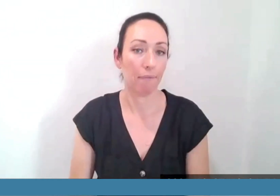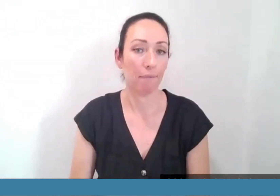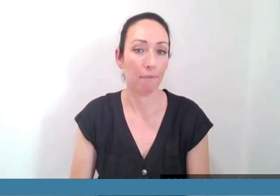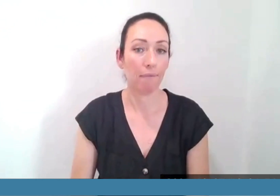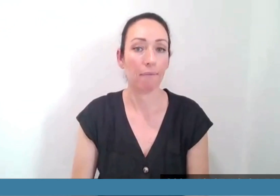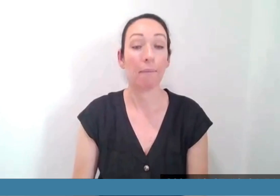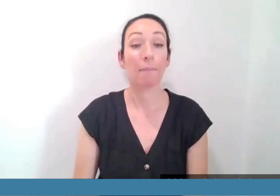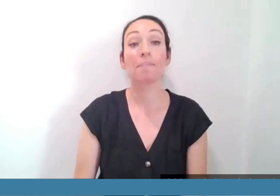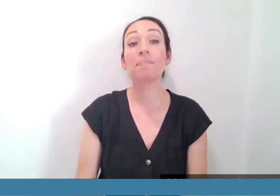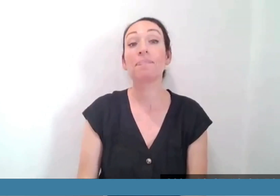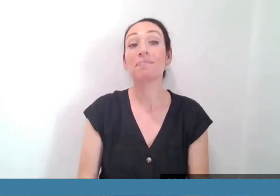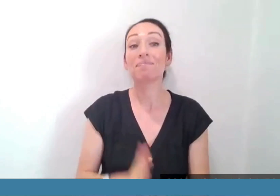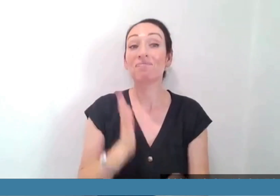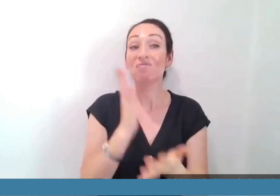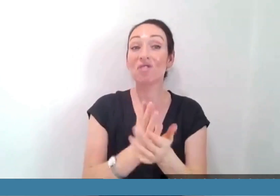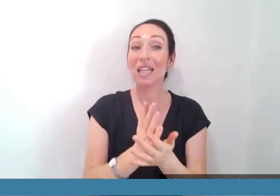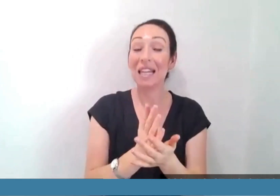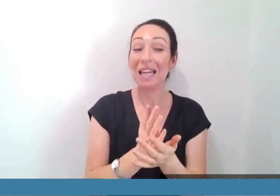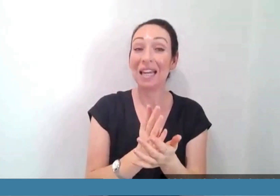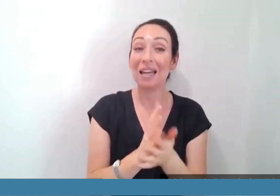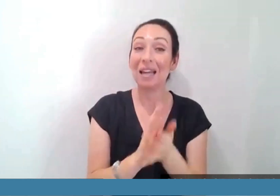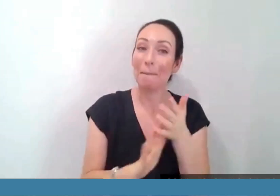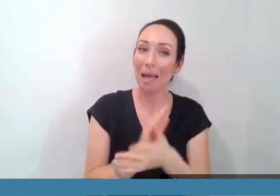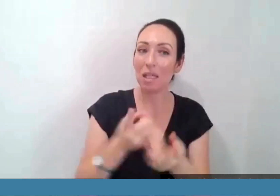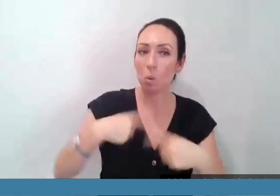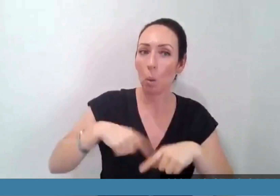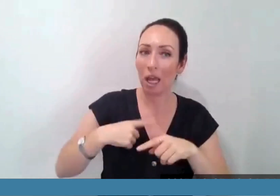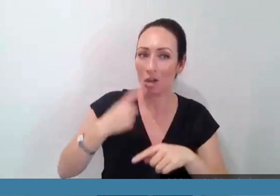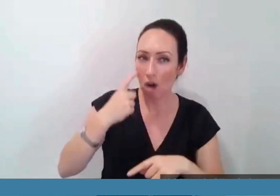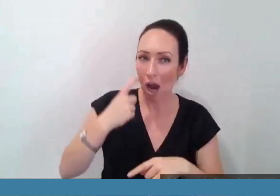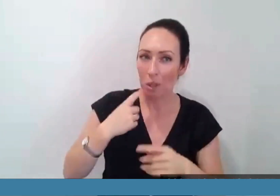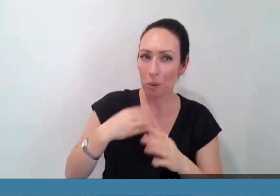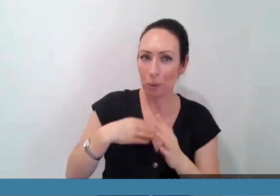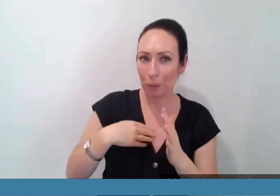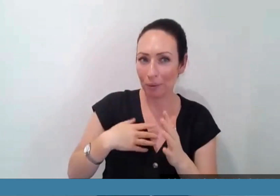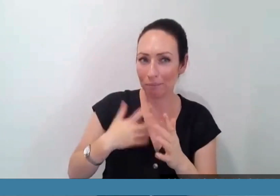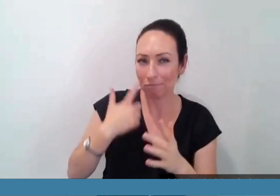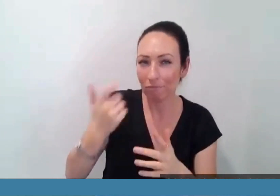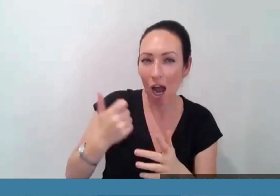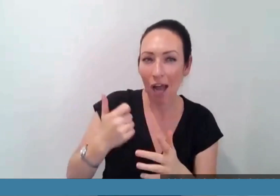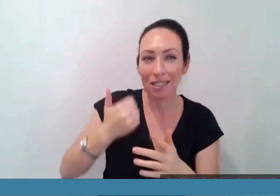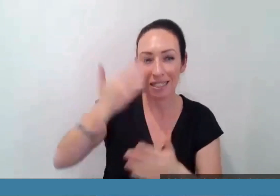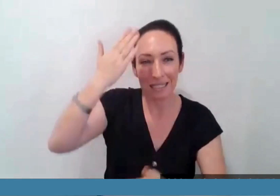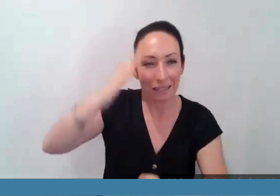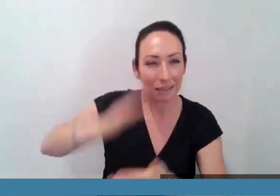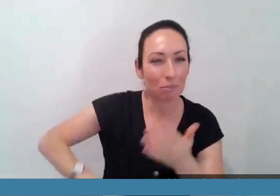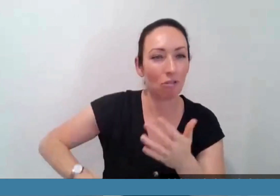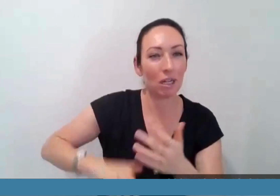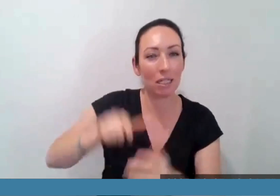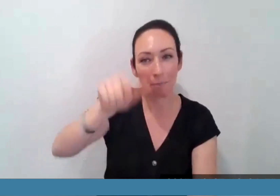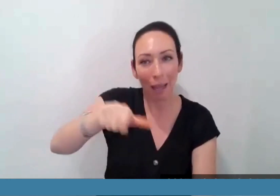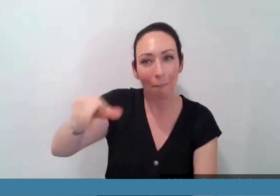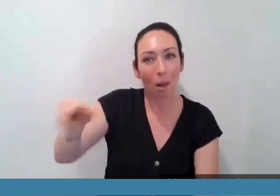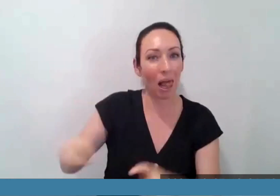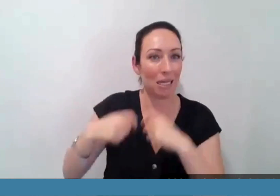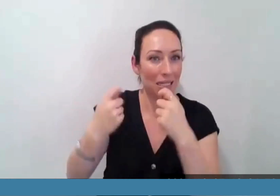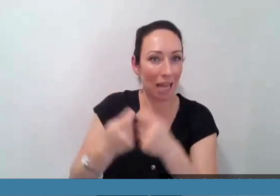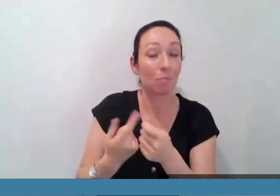This means that we are looking for experienced research teams who can bring about large-scale structural and policy